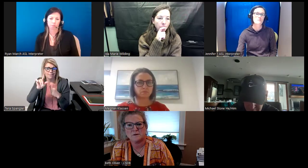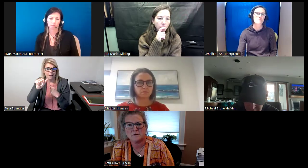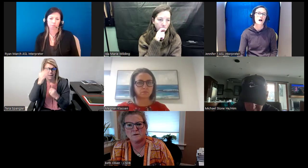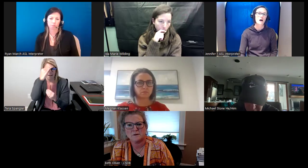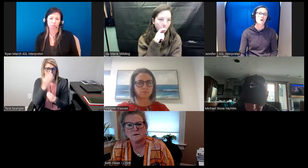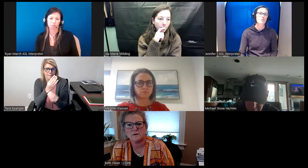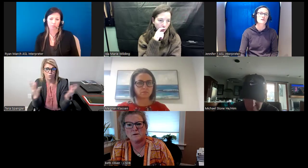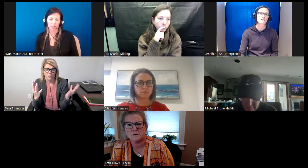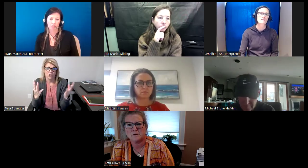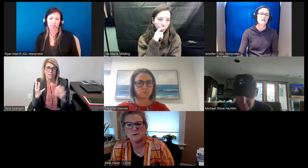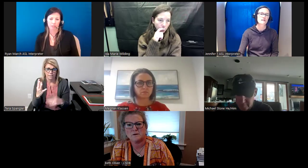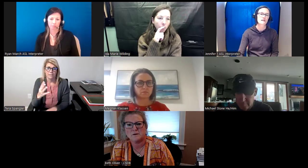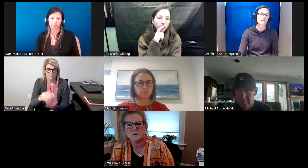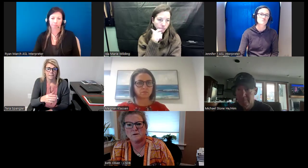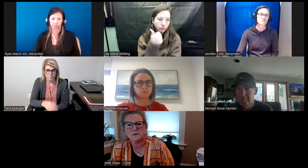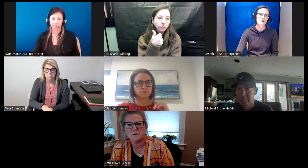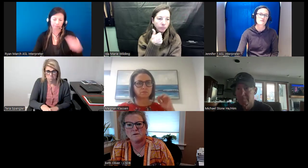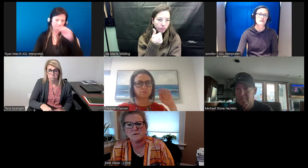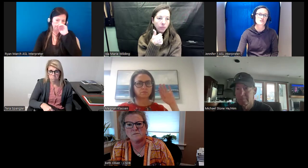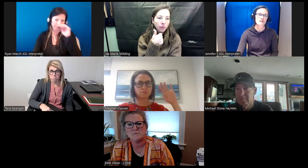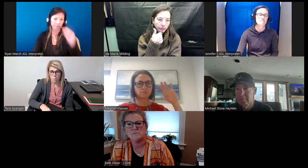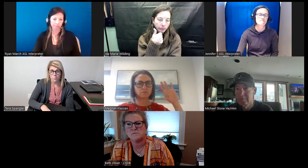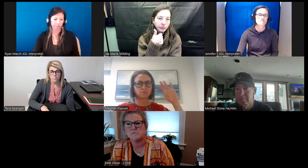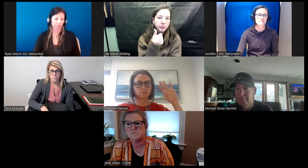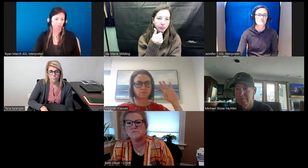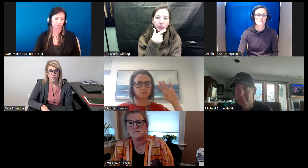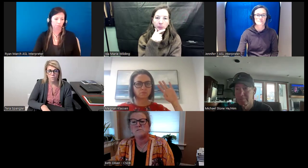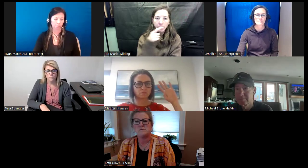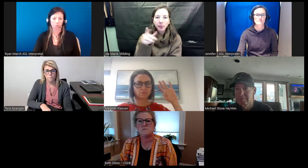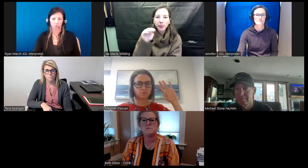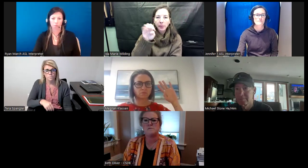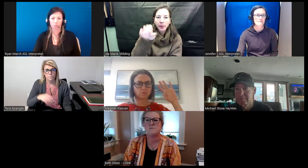talk with them about how we could get that data and information.